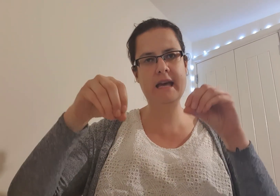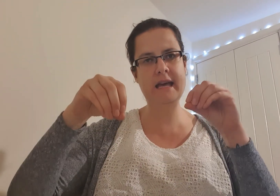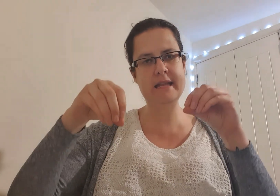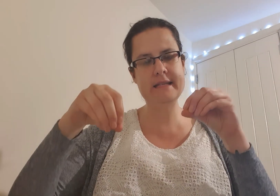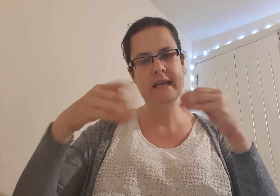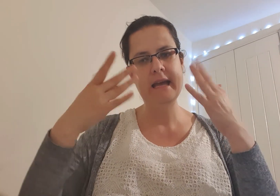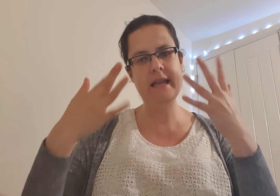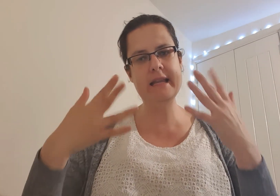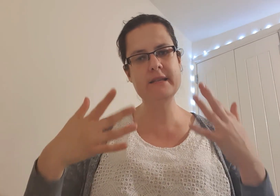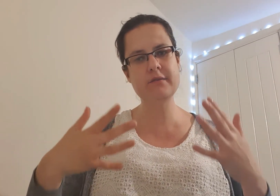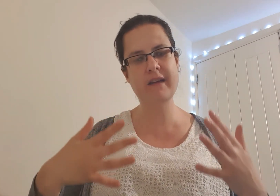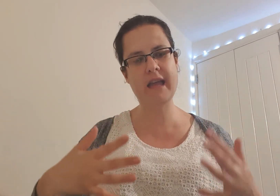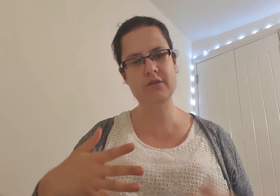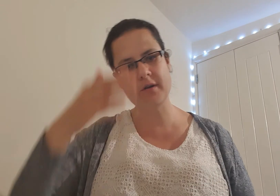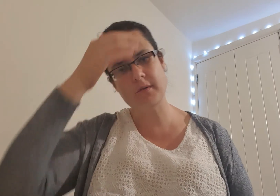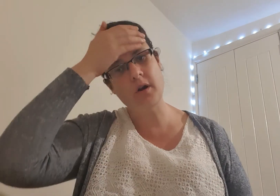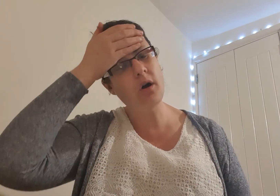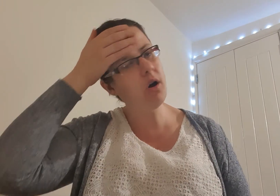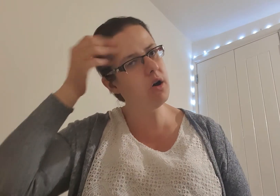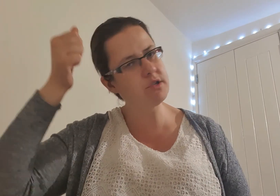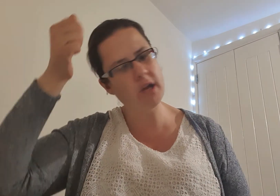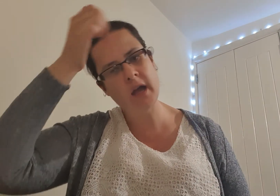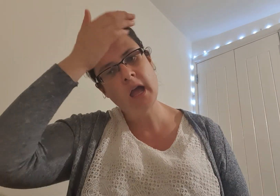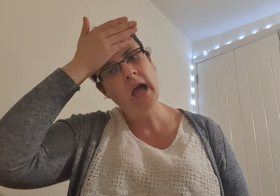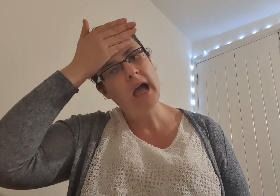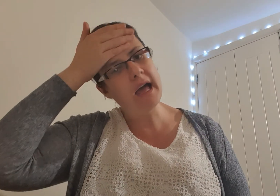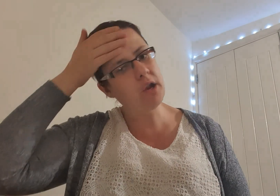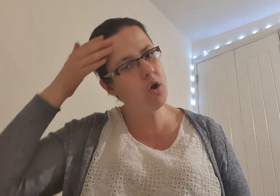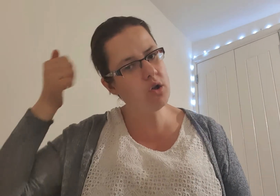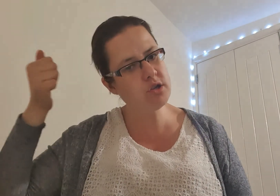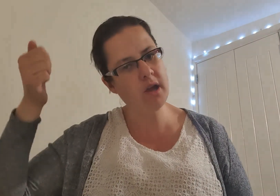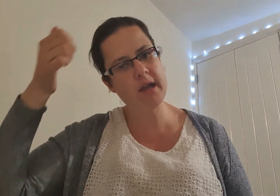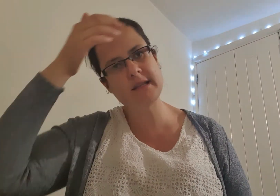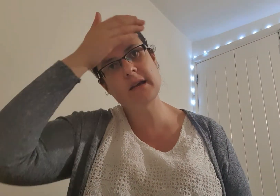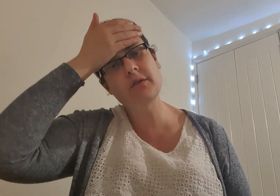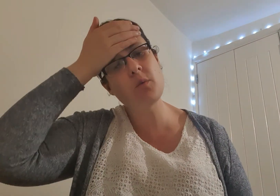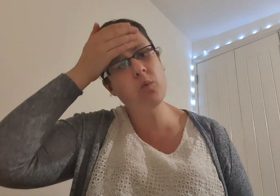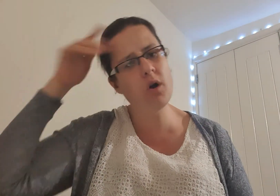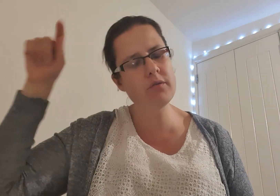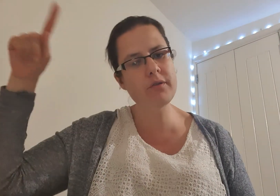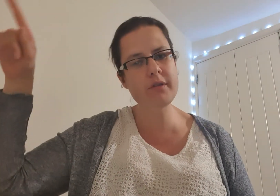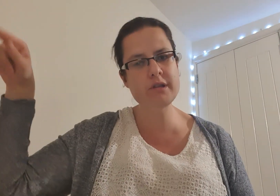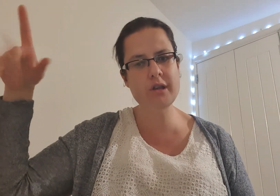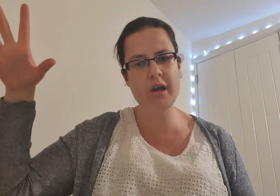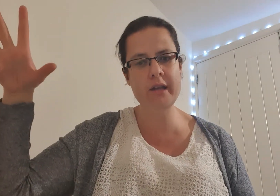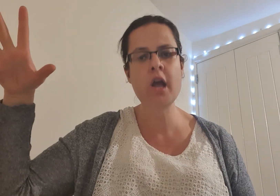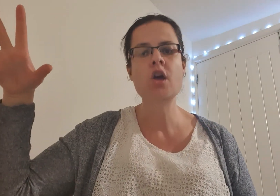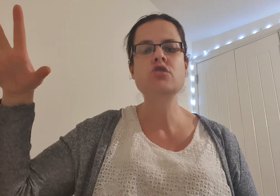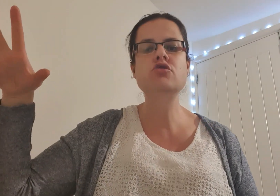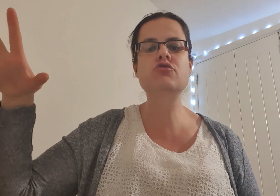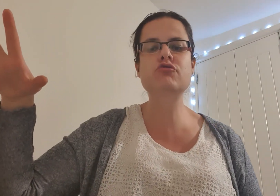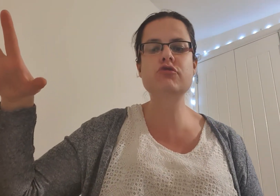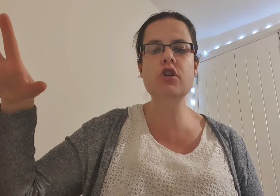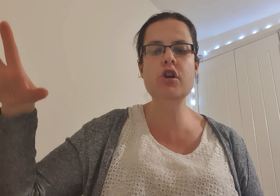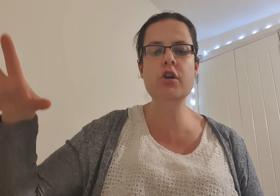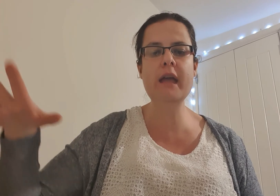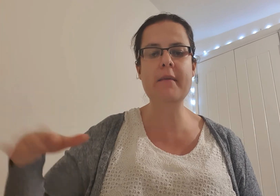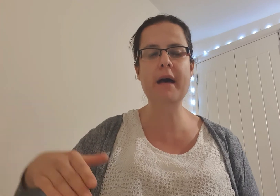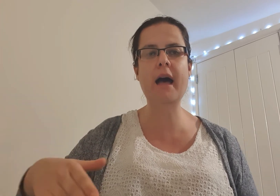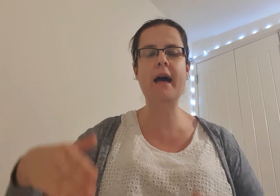sand, and little Raindrop got hotter and hotter until the warmth on the sun drew him up